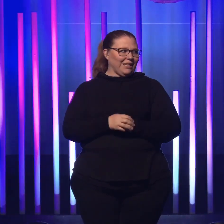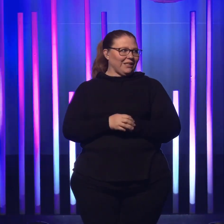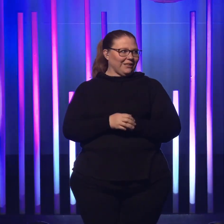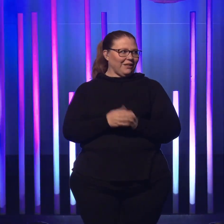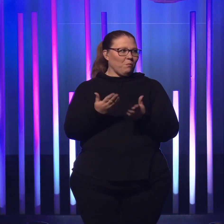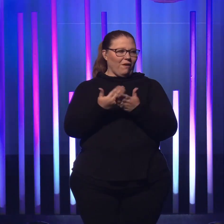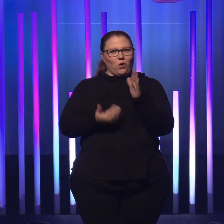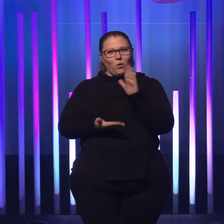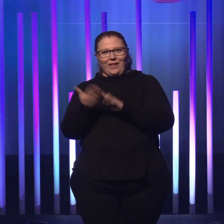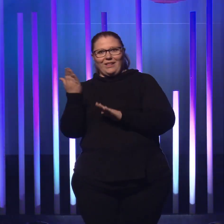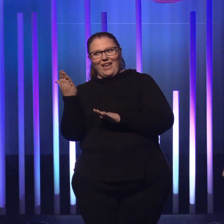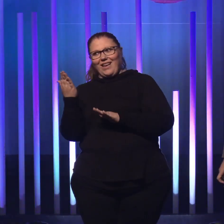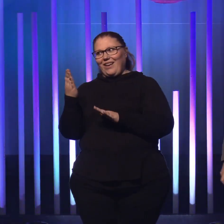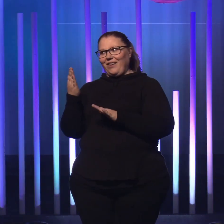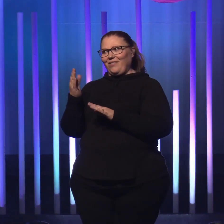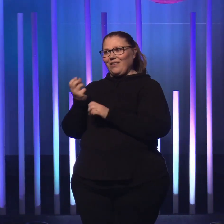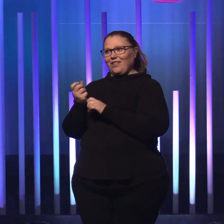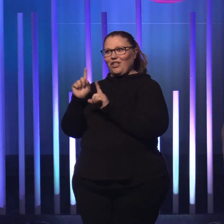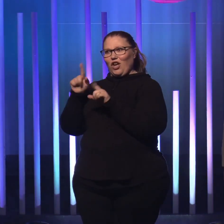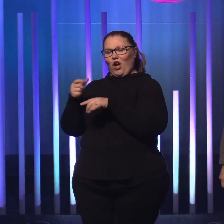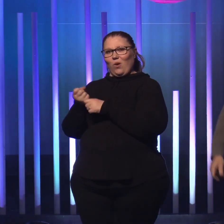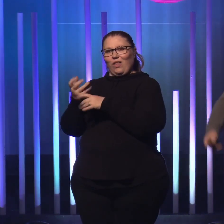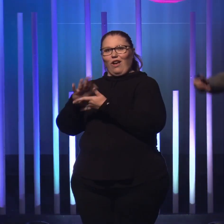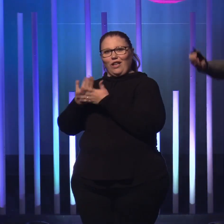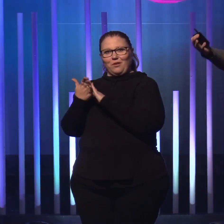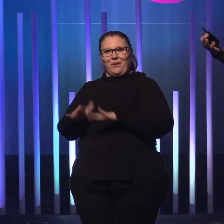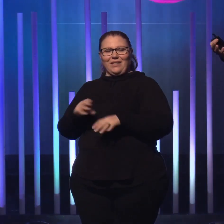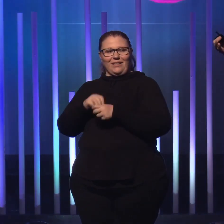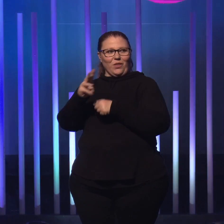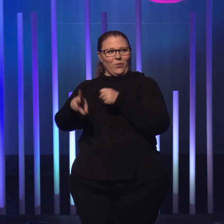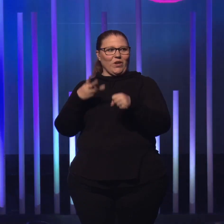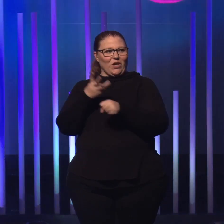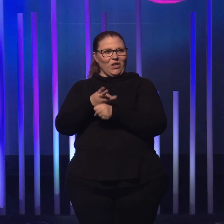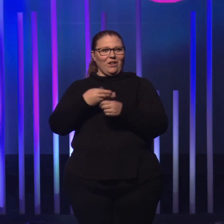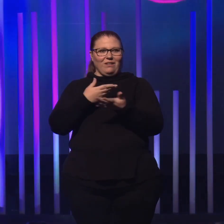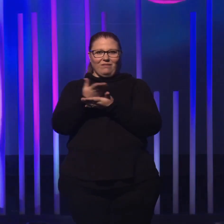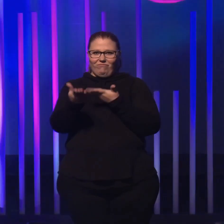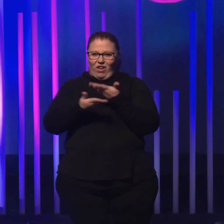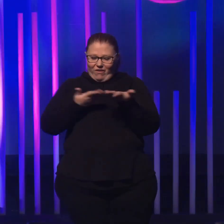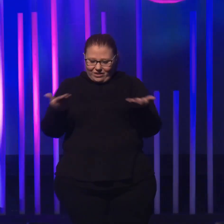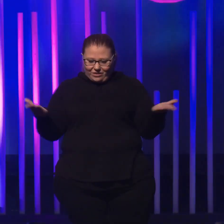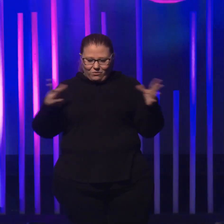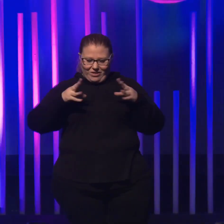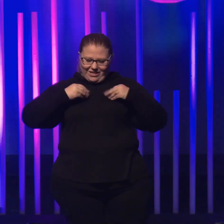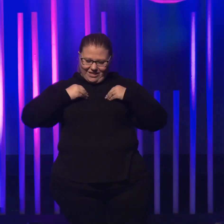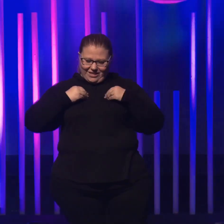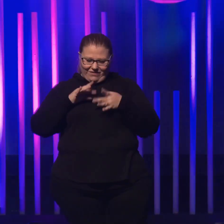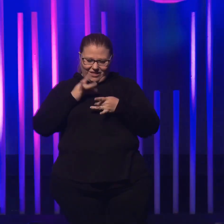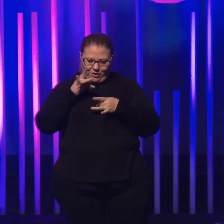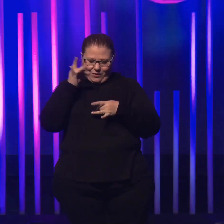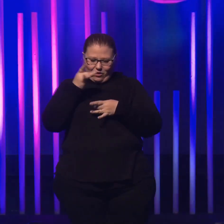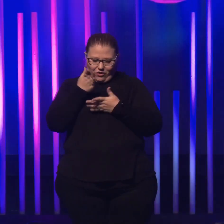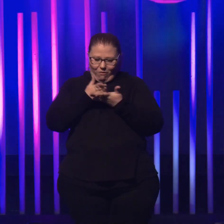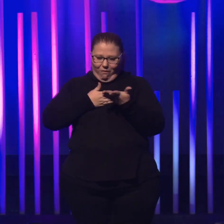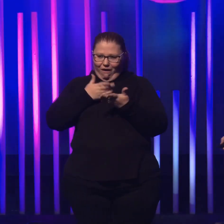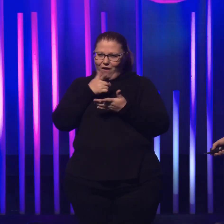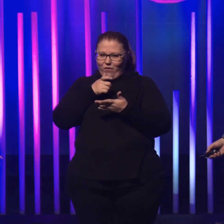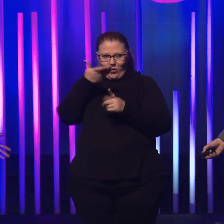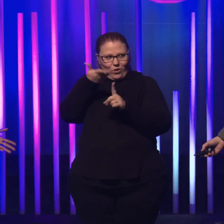be peacemakers in our world. If you want to lift your arms out to just kind of receive this into the spiritual side of who you